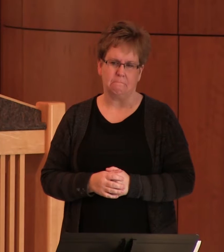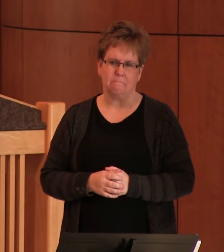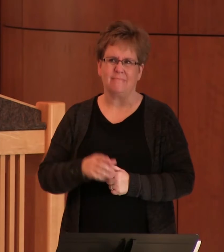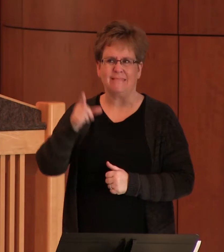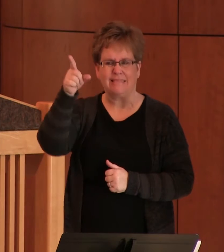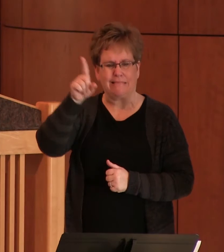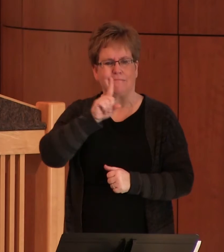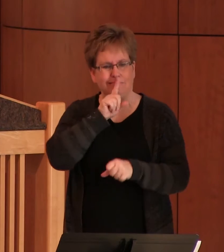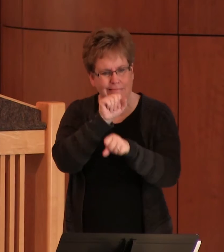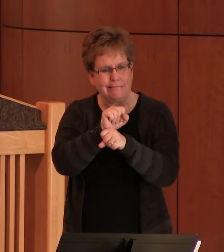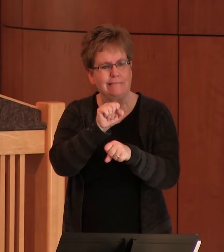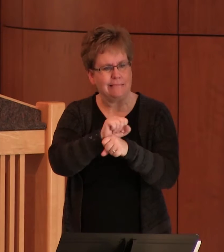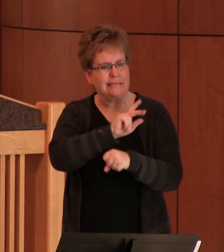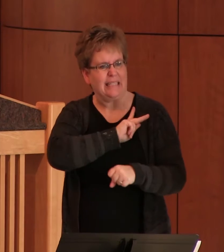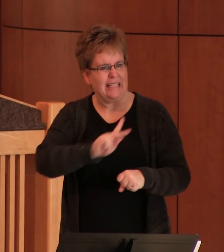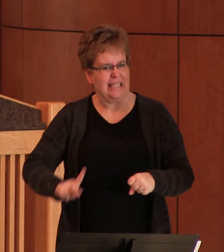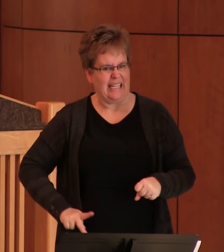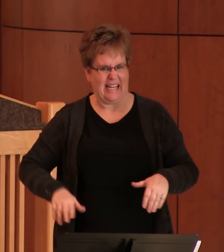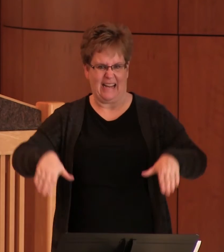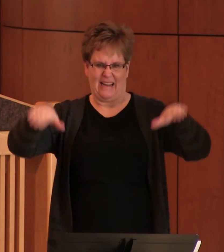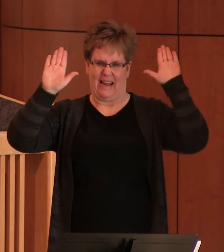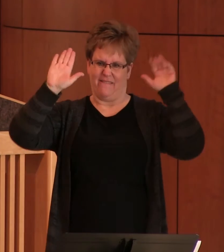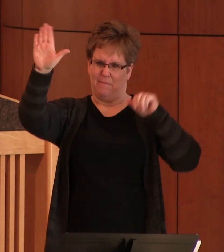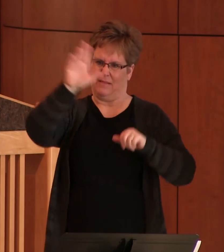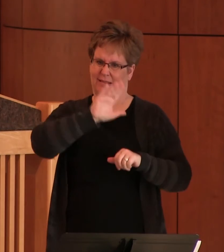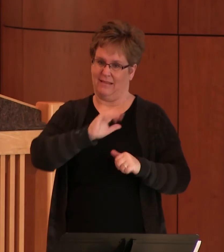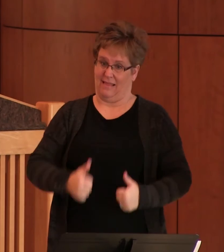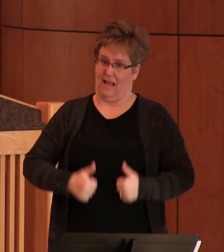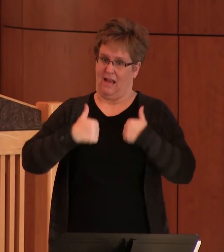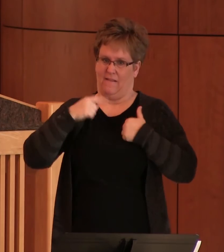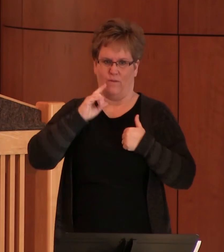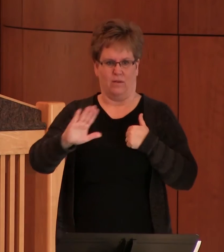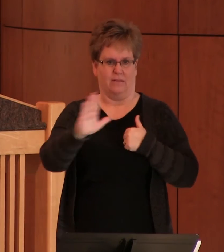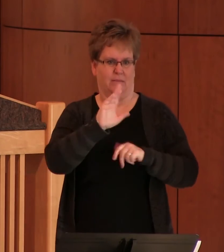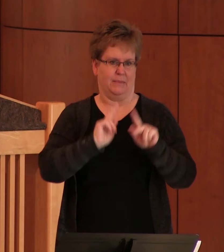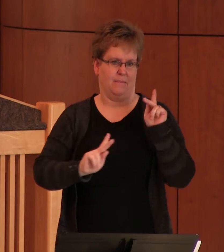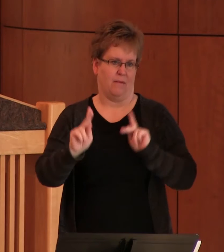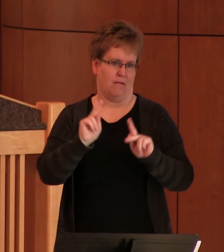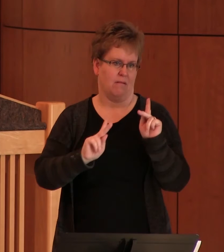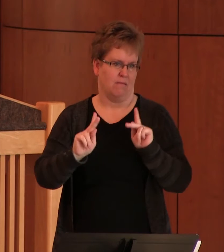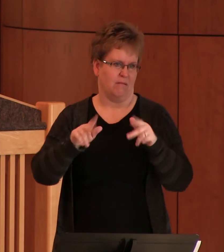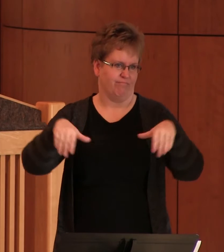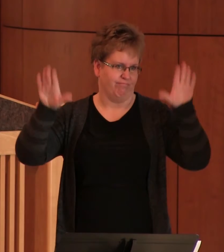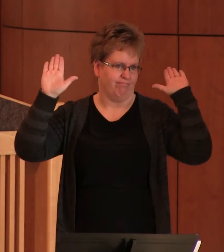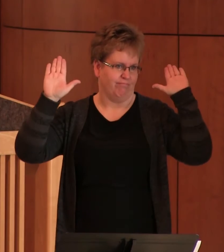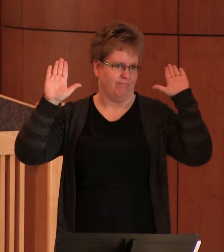It's the true king who gives his life for his people.